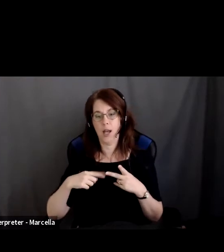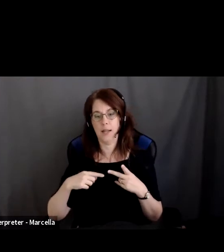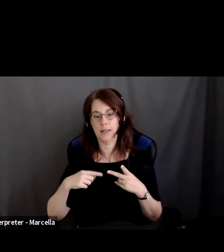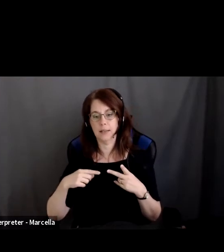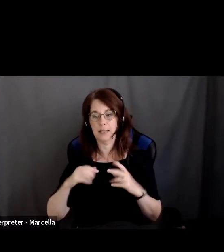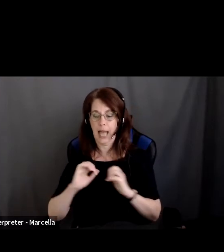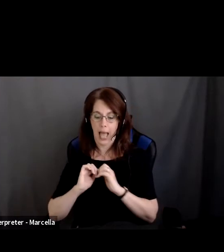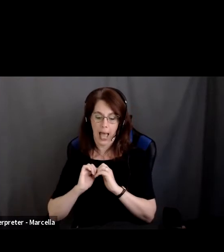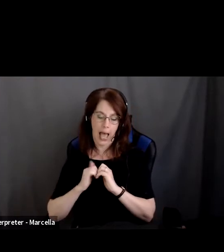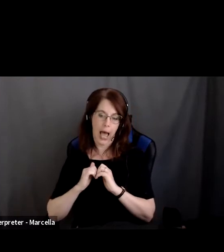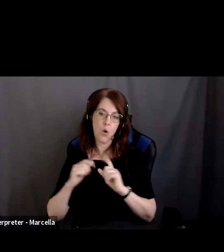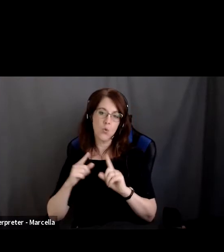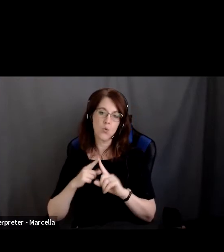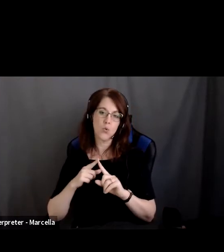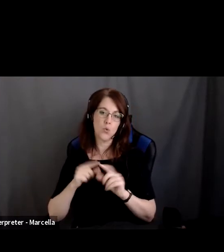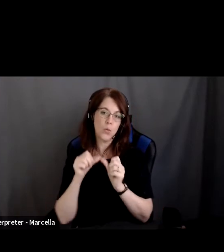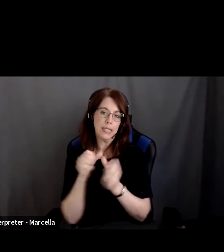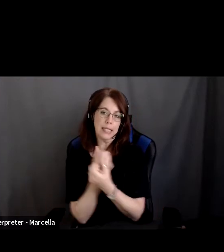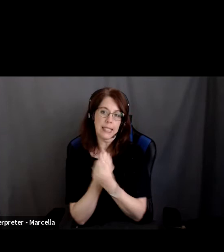how to stay safe